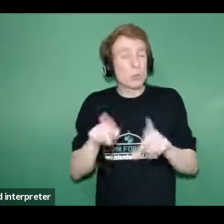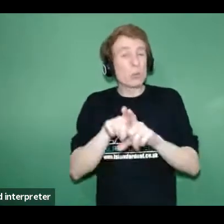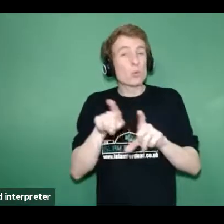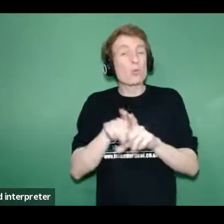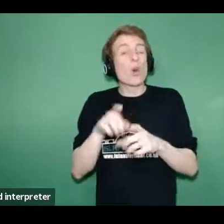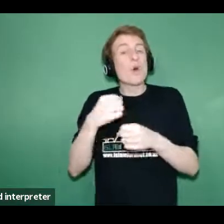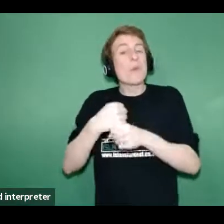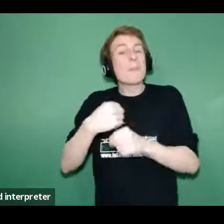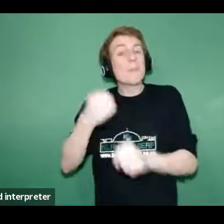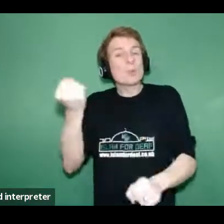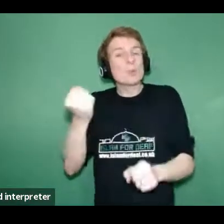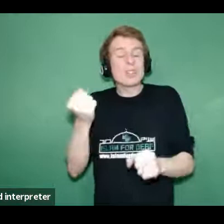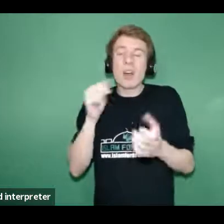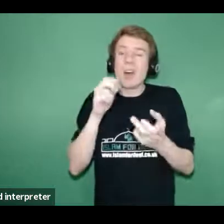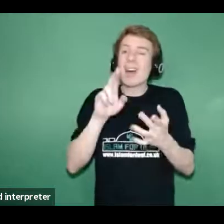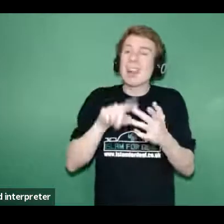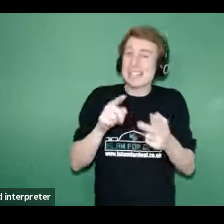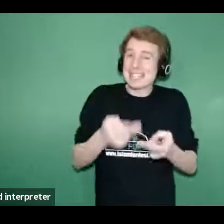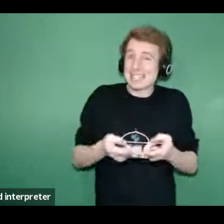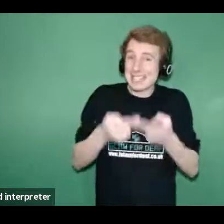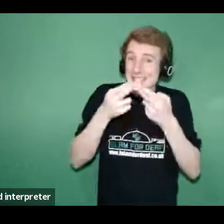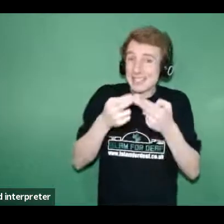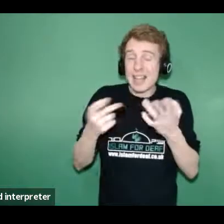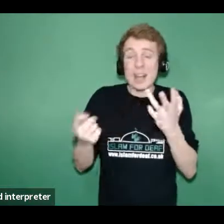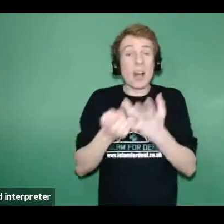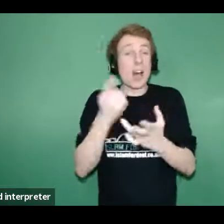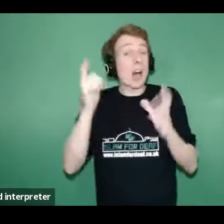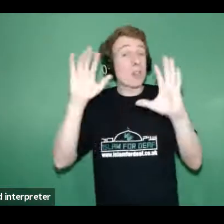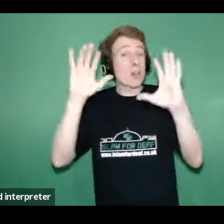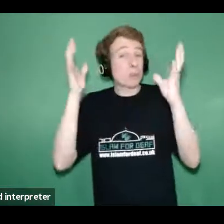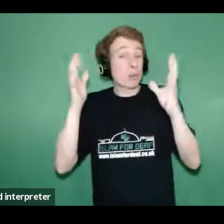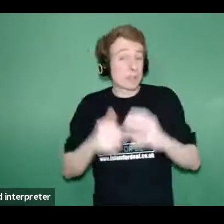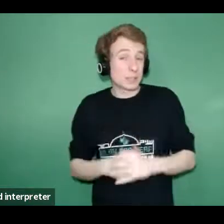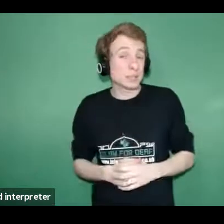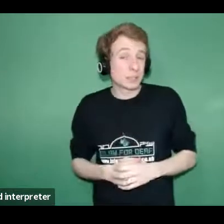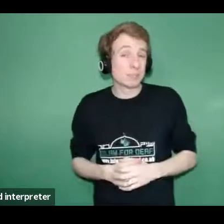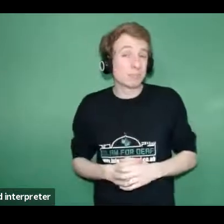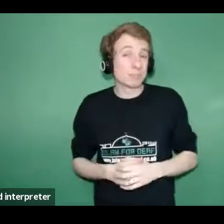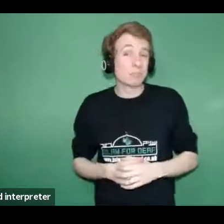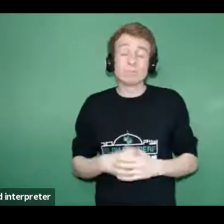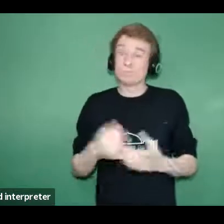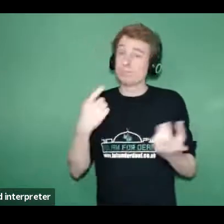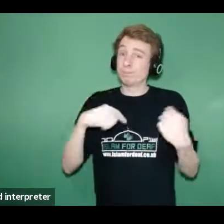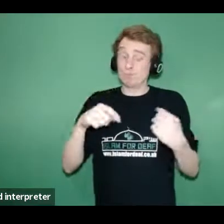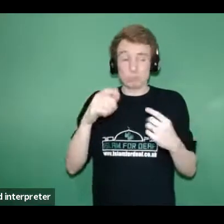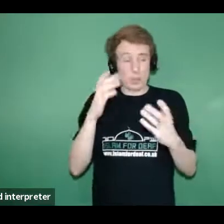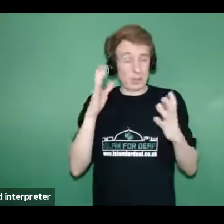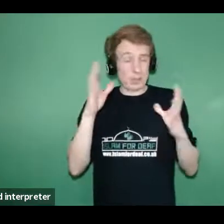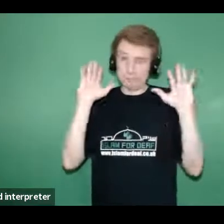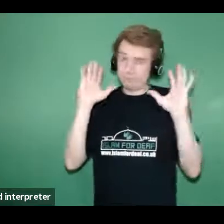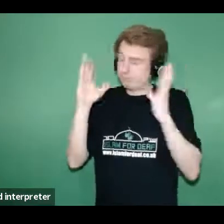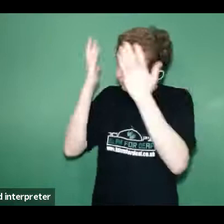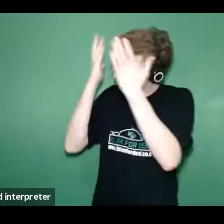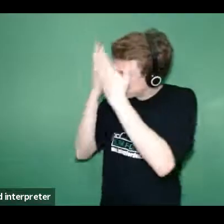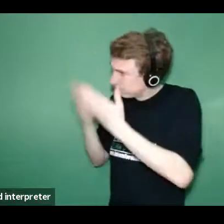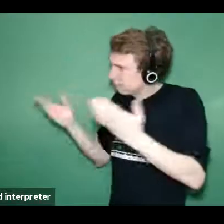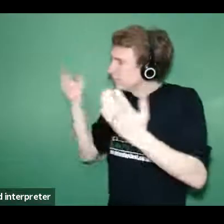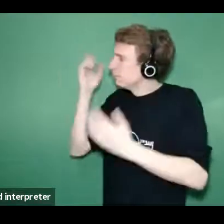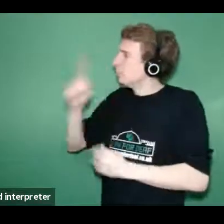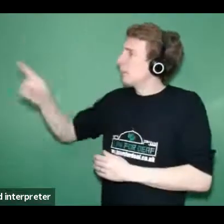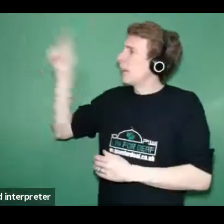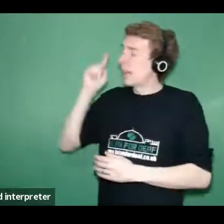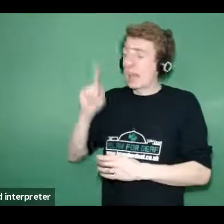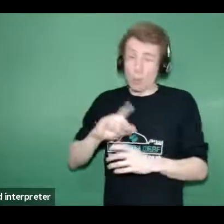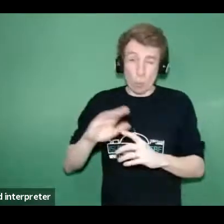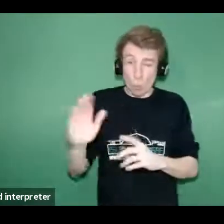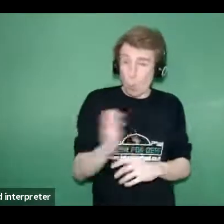Lord. We make no distinction between any of them, and to Allah we all submit. So these messengers,